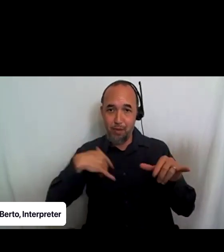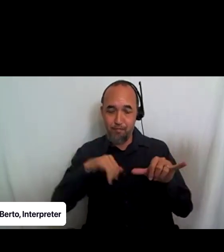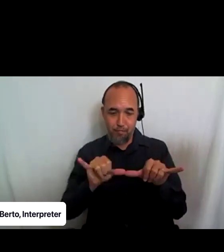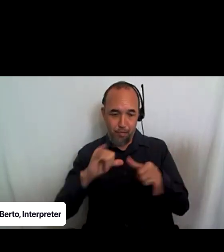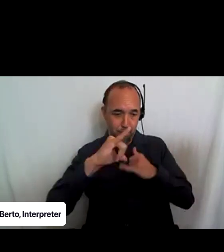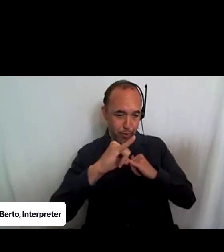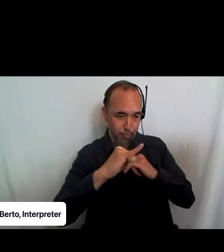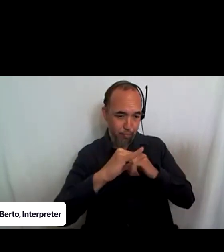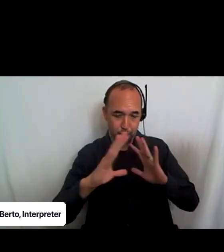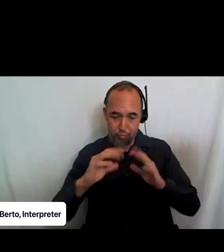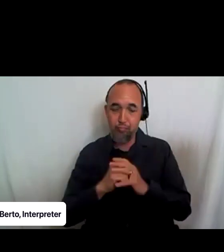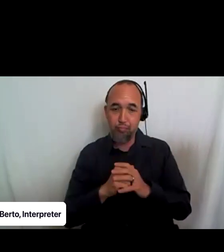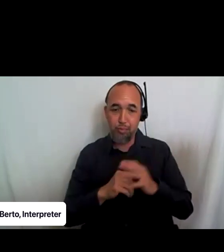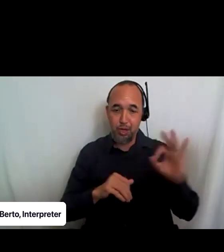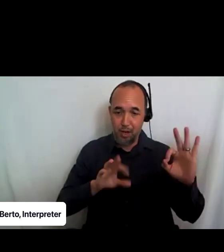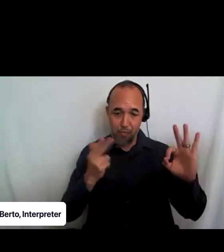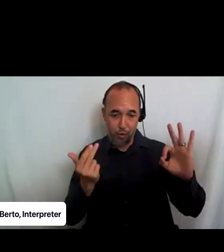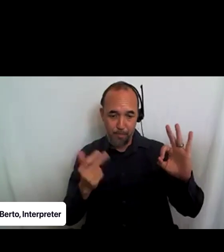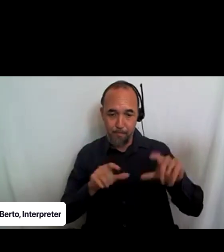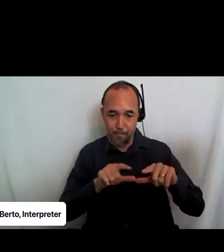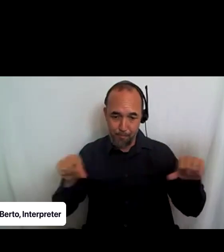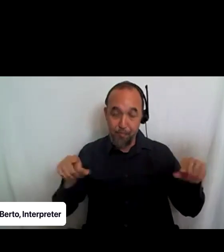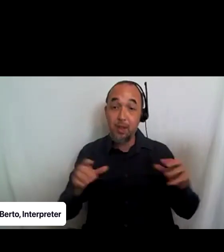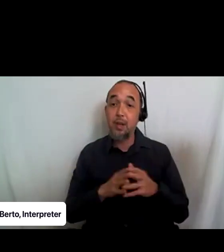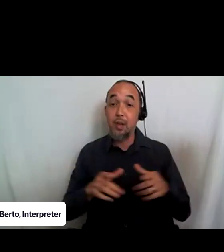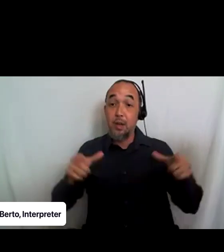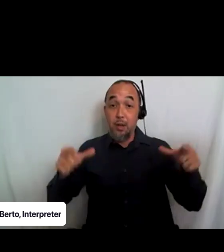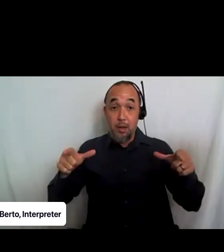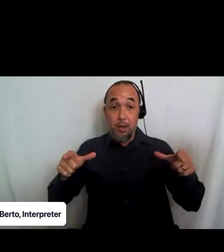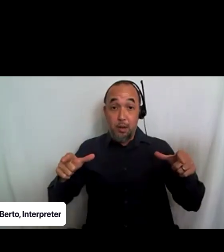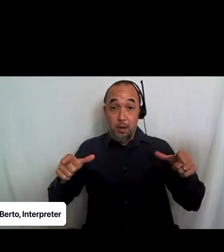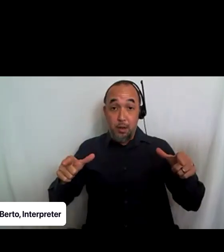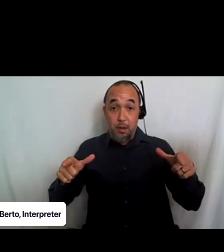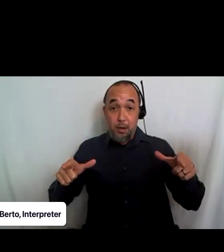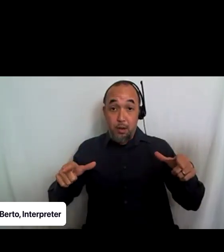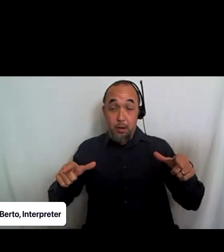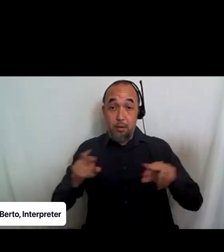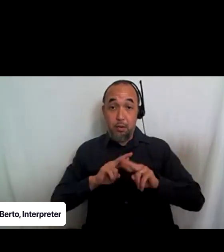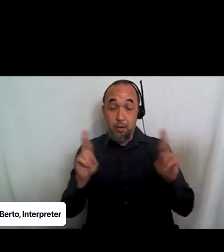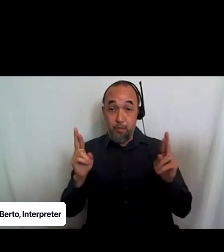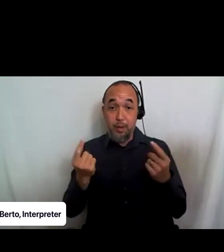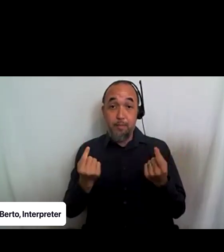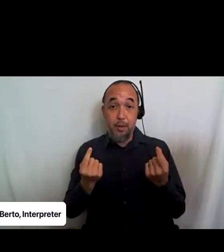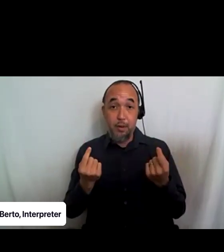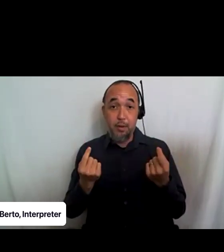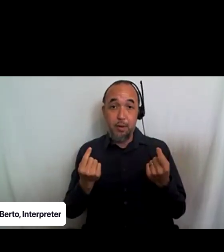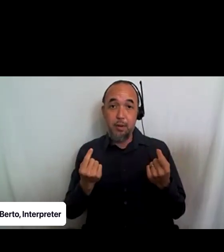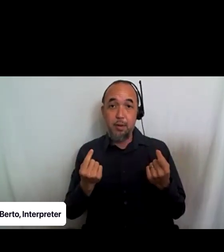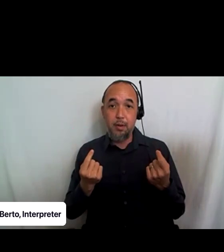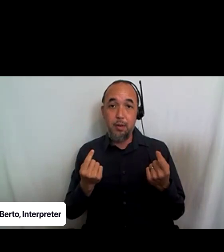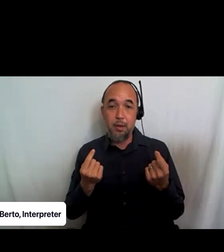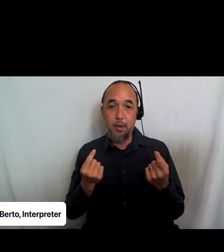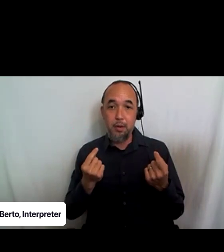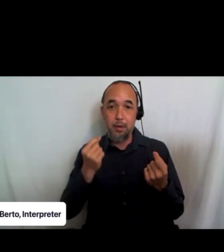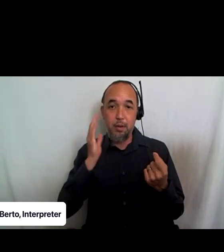the size. So have your baking dish ready. What we're gonna do is we're gonna add a layer of